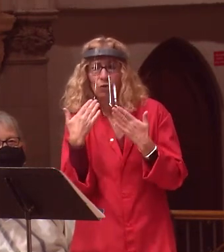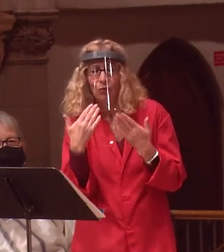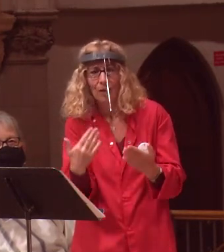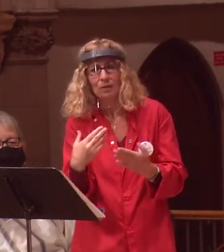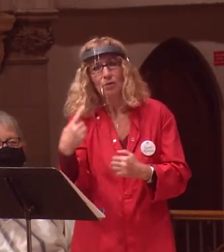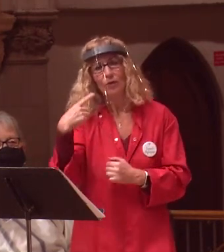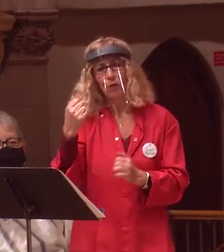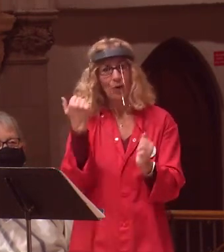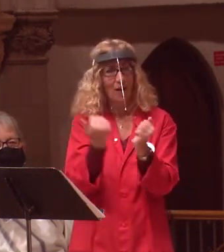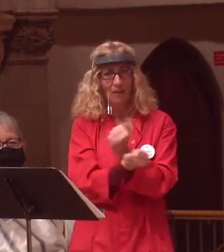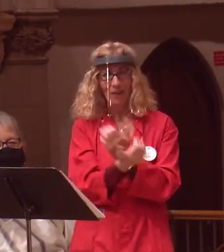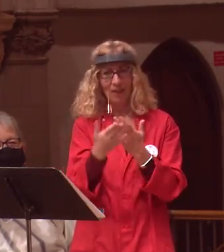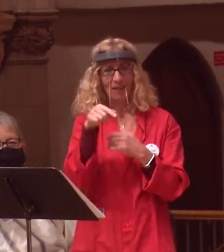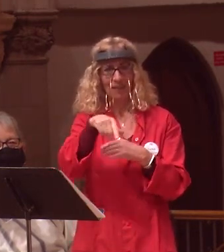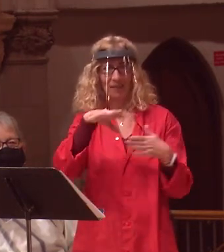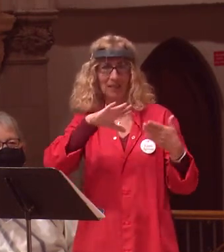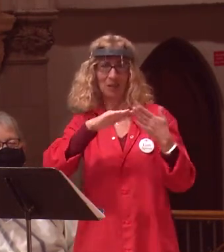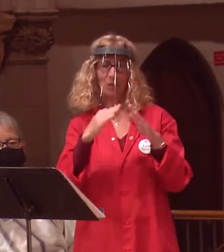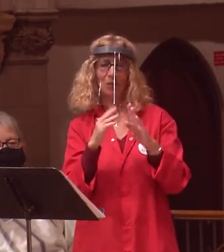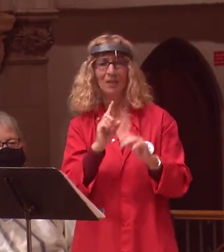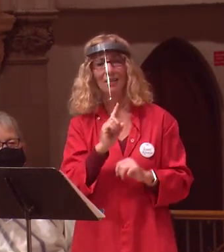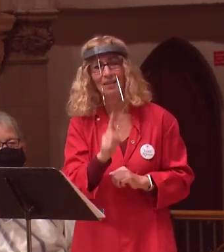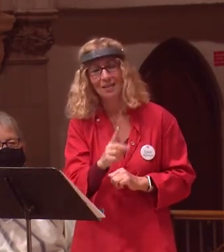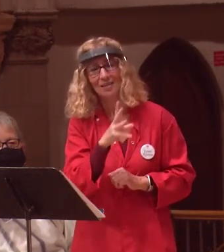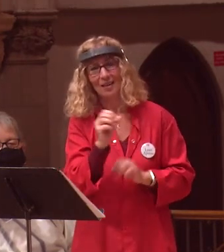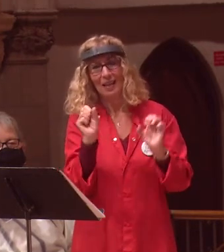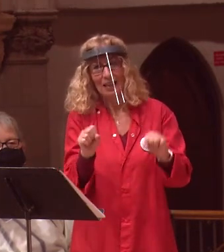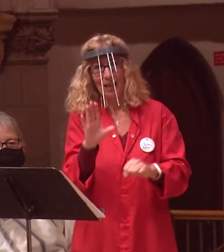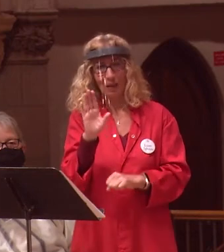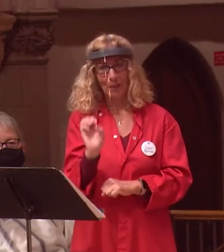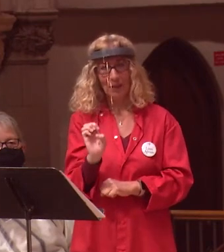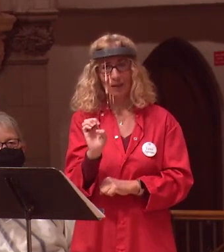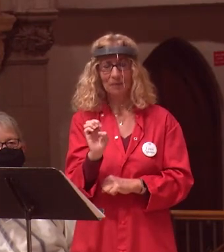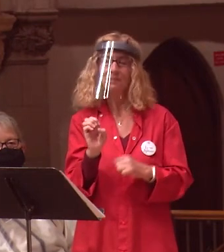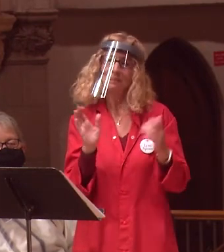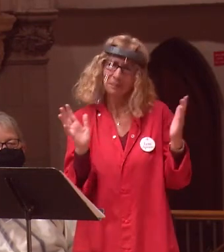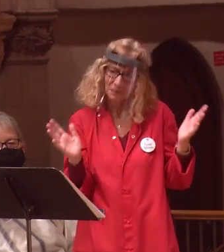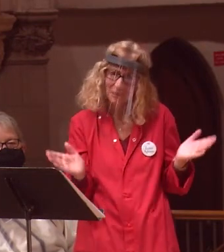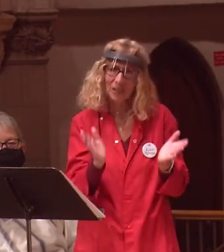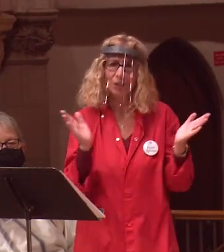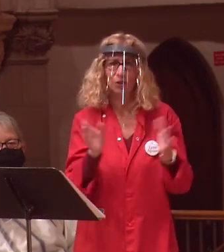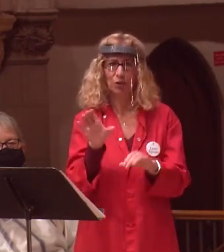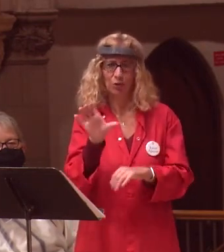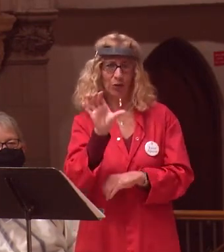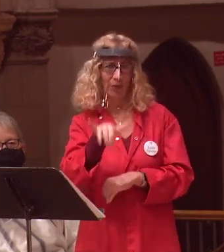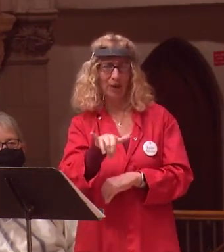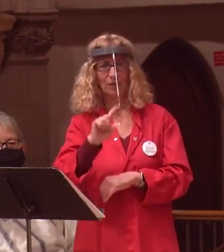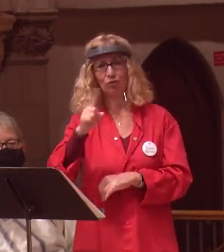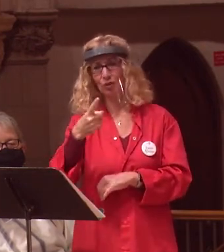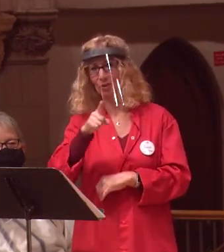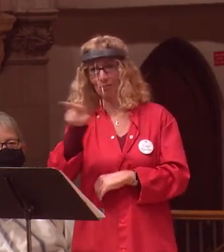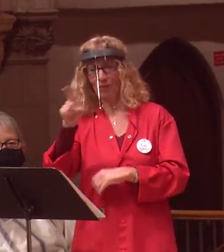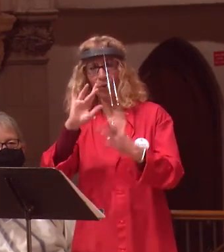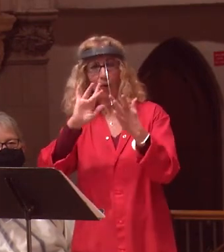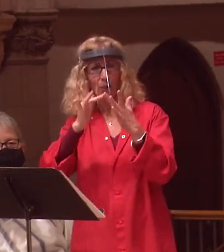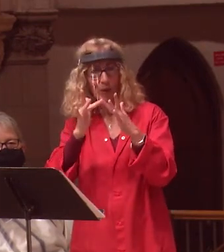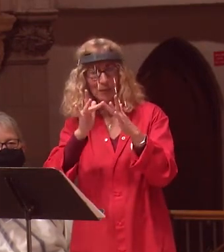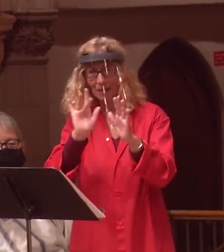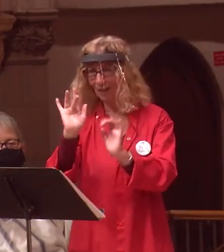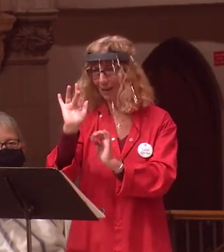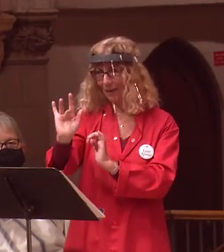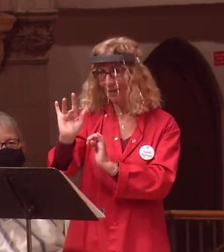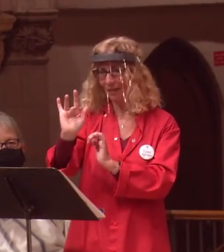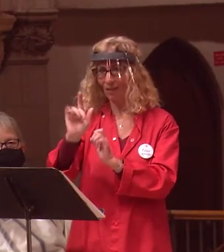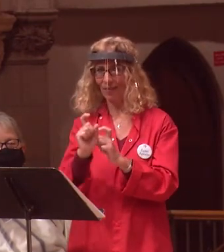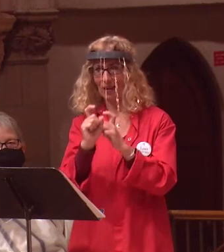for everything this community is and can be, encourage you to do that. All you got to do is go to the website, click on that red donate